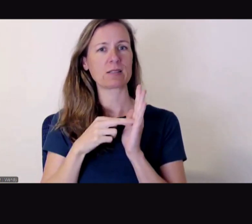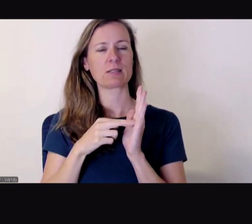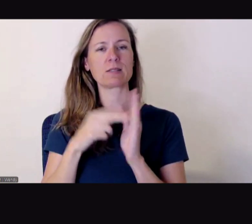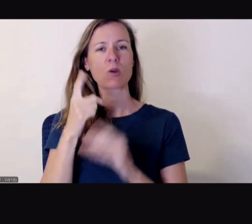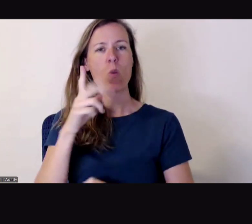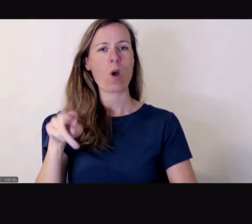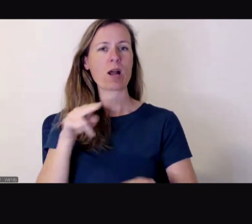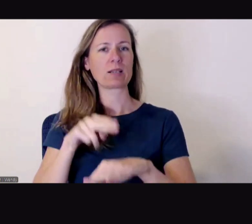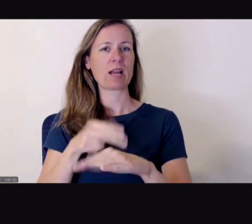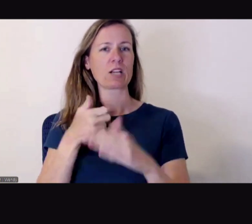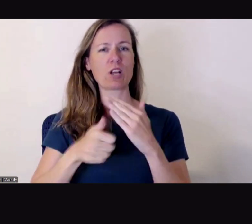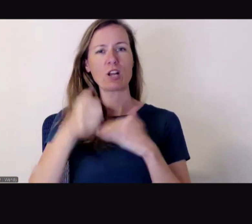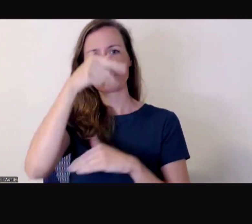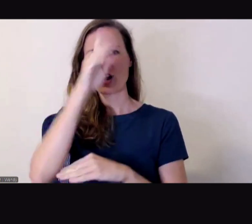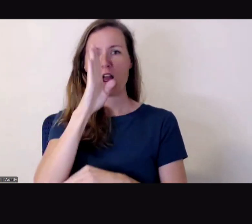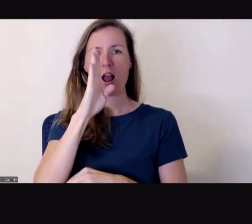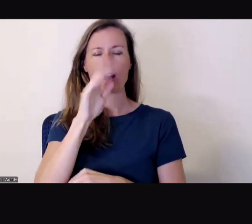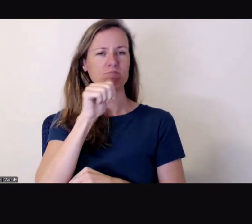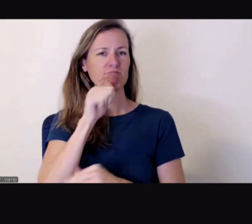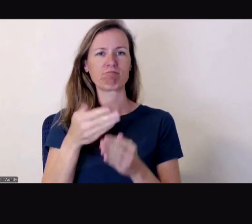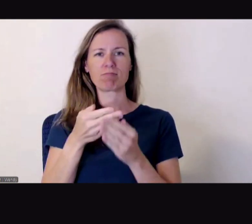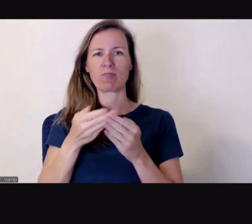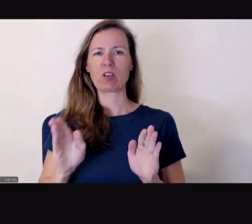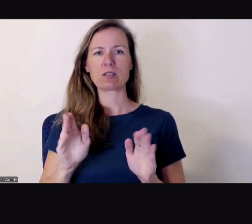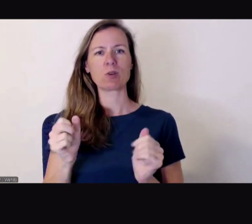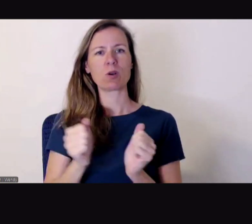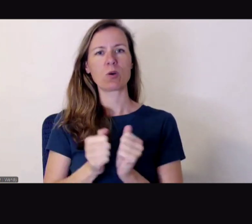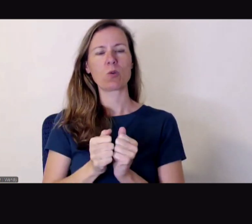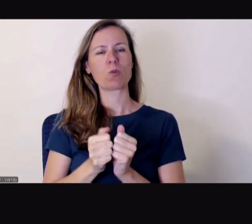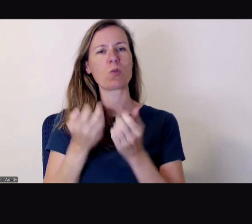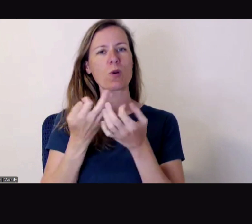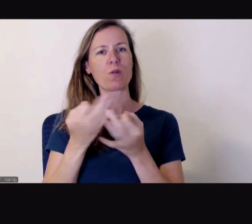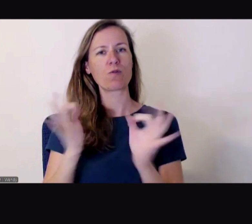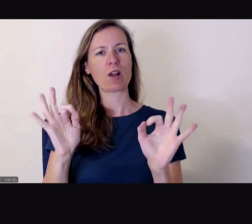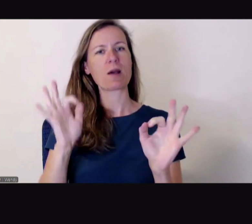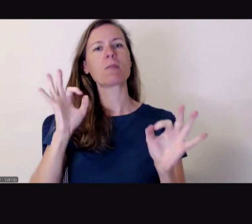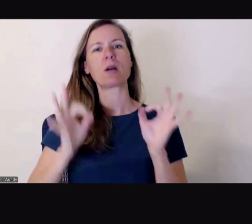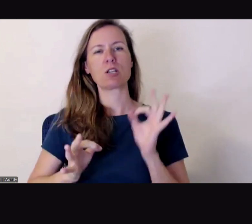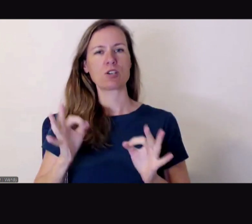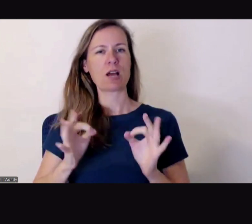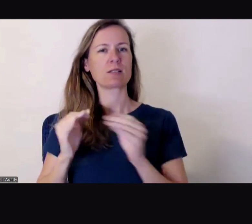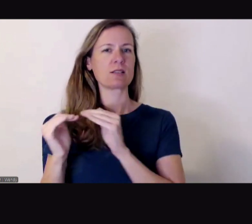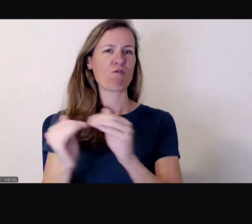under God, indivisible, with liberty and justice for all.